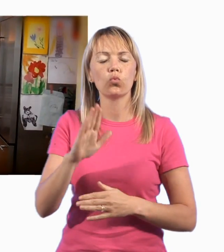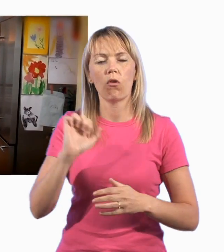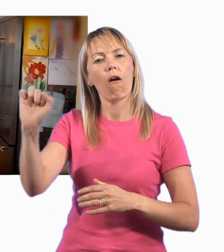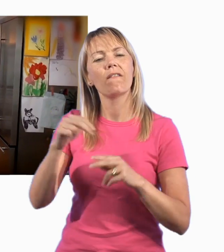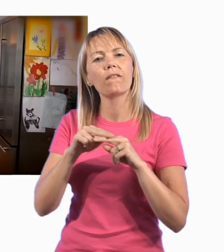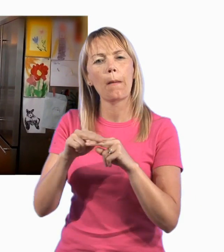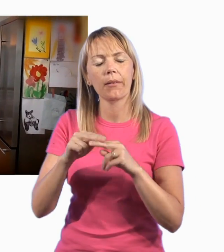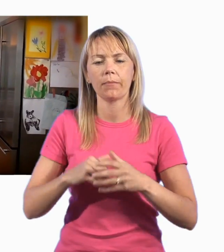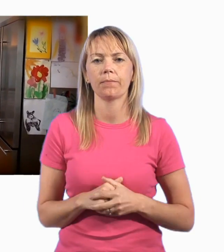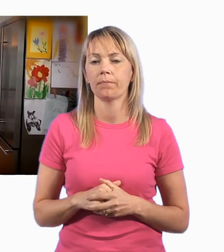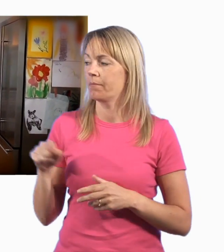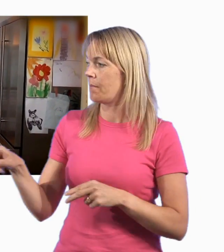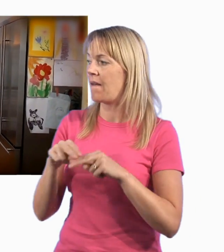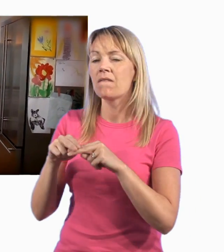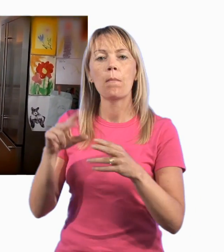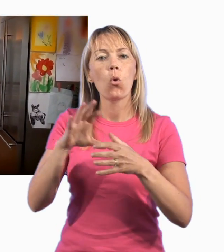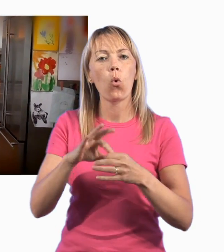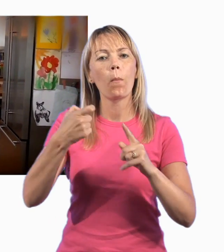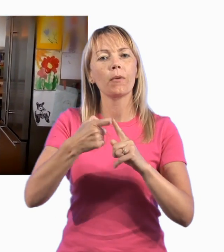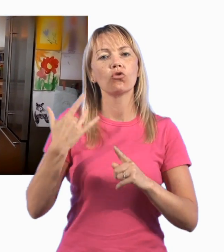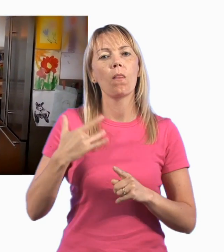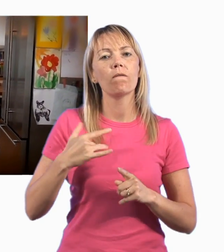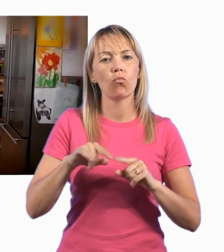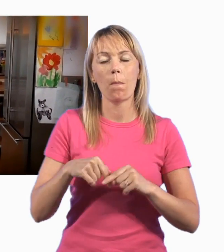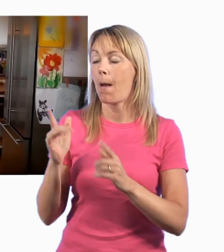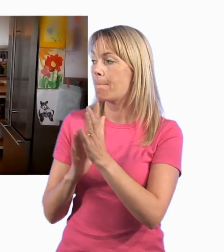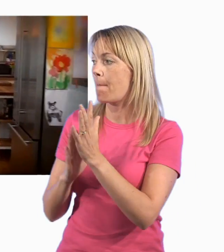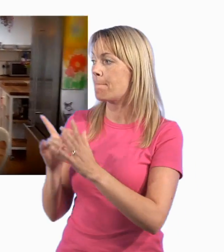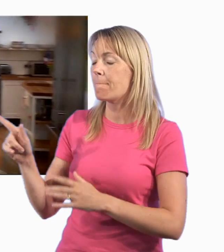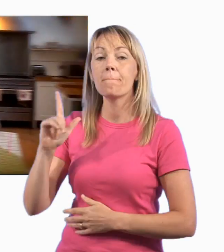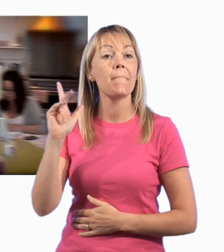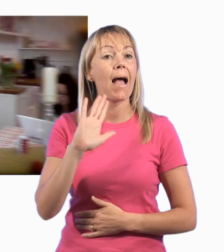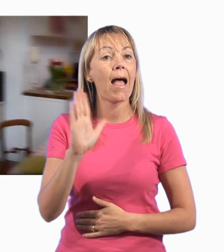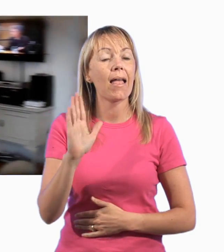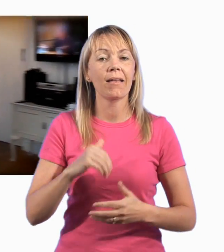is my family at home in my kitchen and living room. This is my mum. Hi.